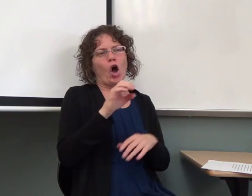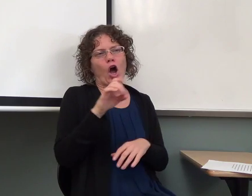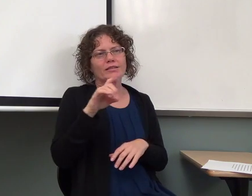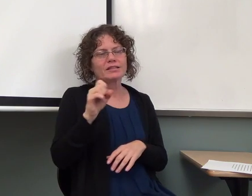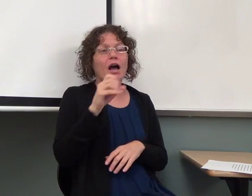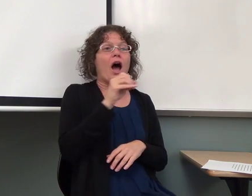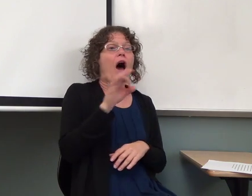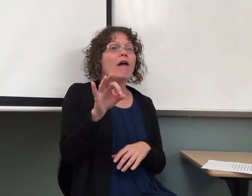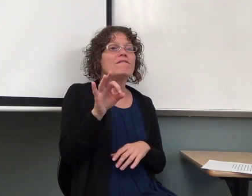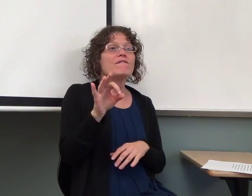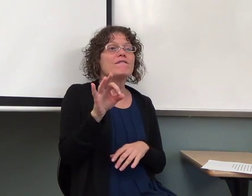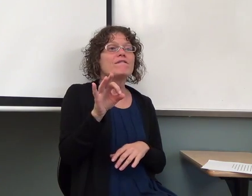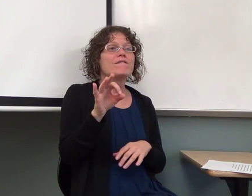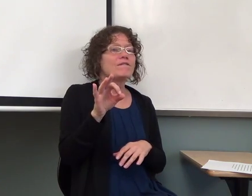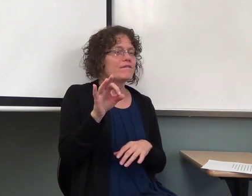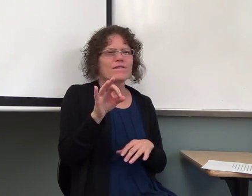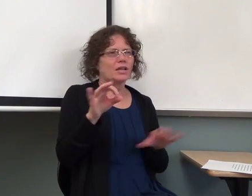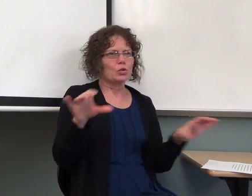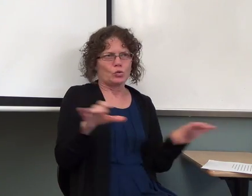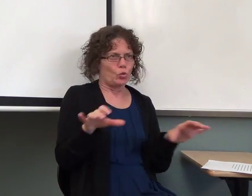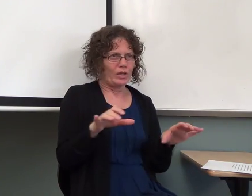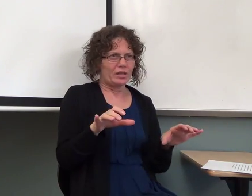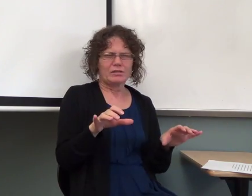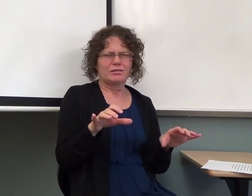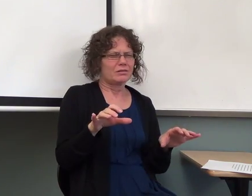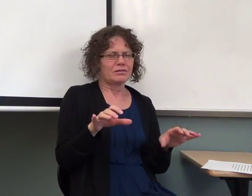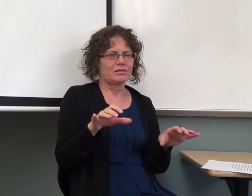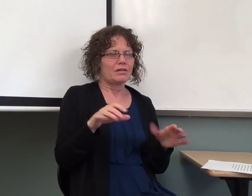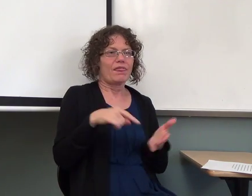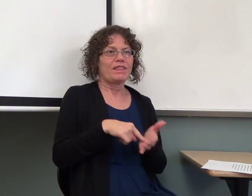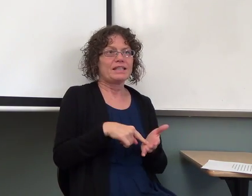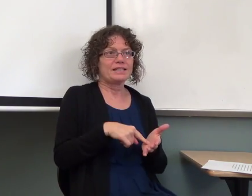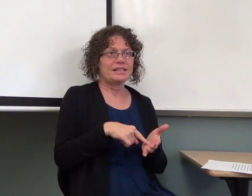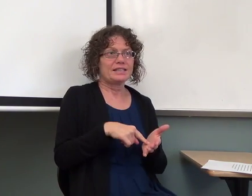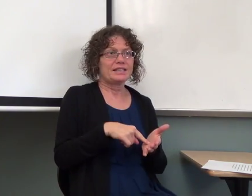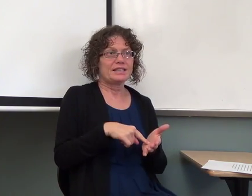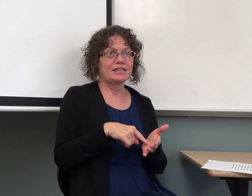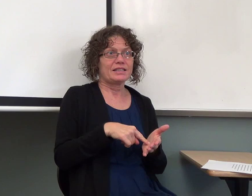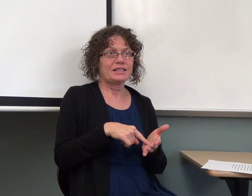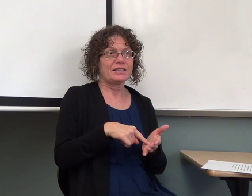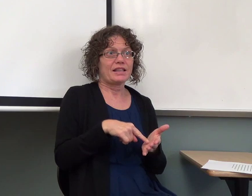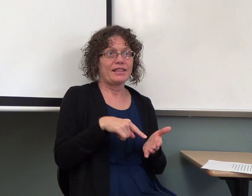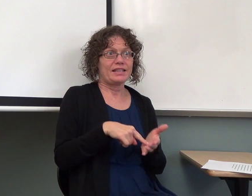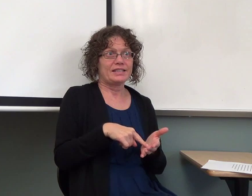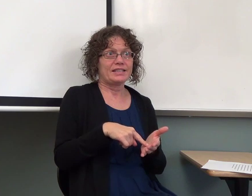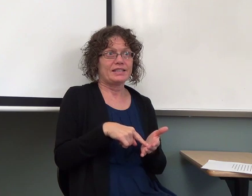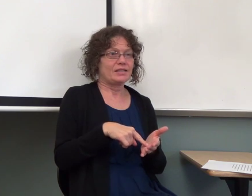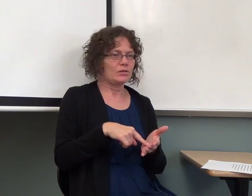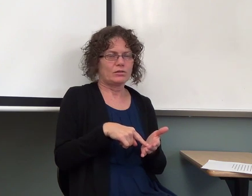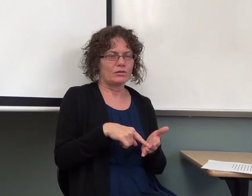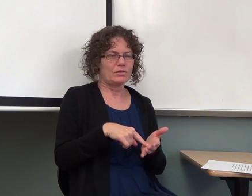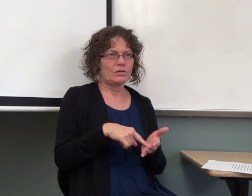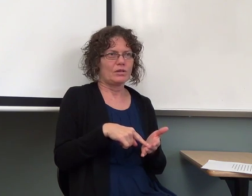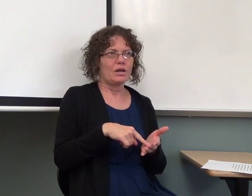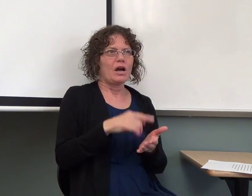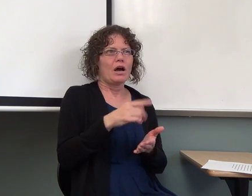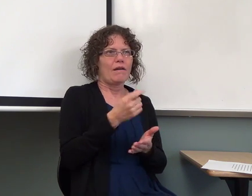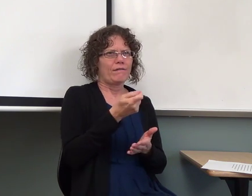Of No. doing. No. No. This. This. No. No, I saw a couple of head shakes. Yes. What